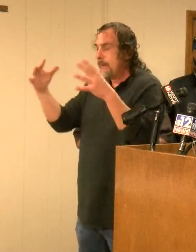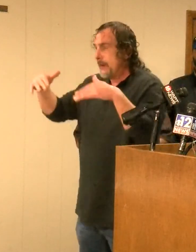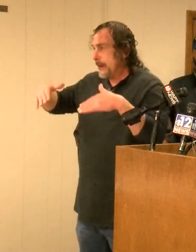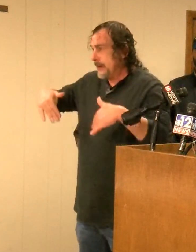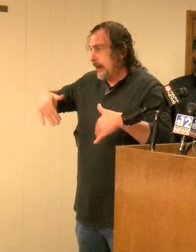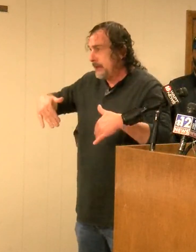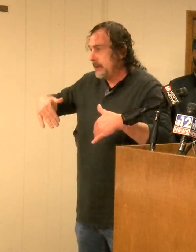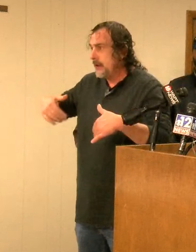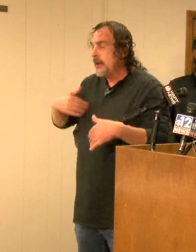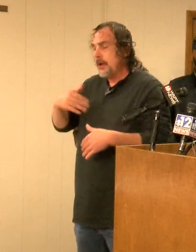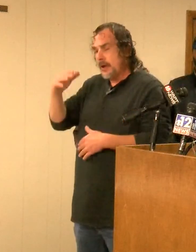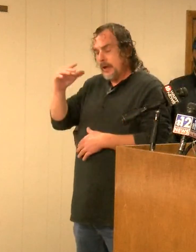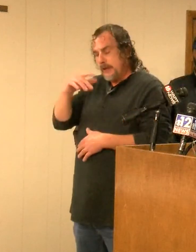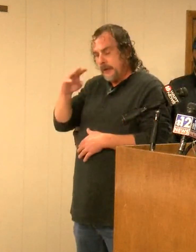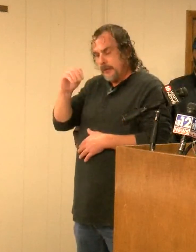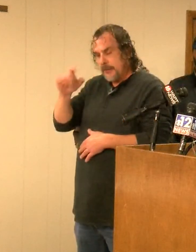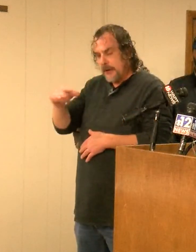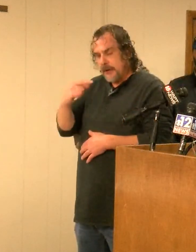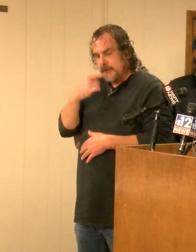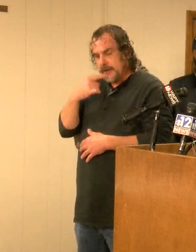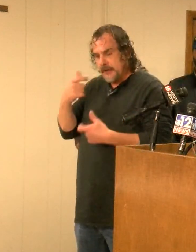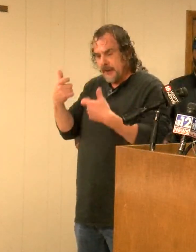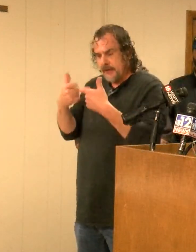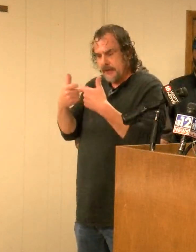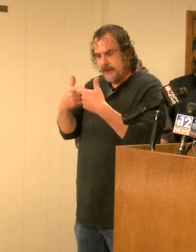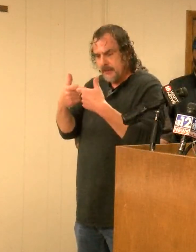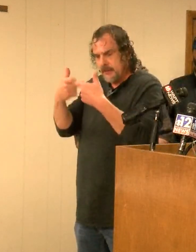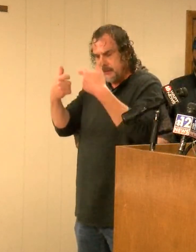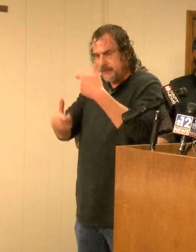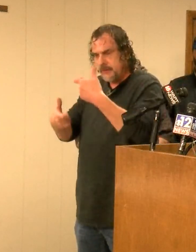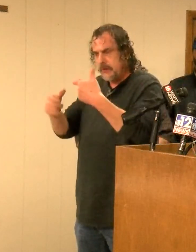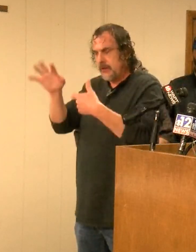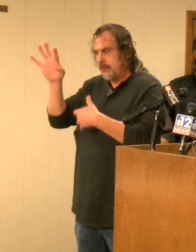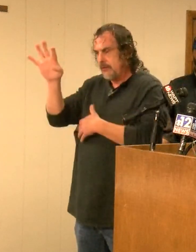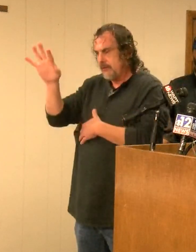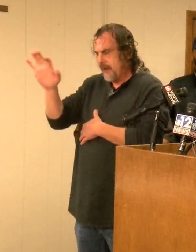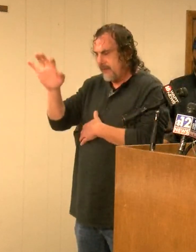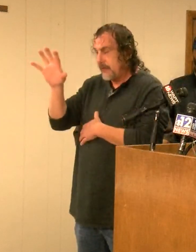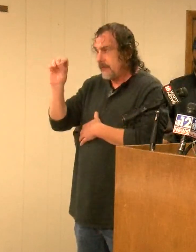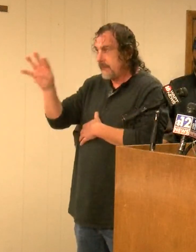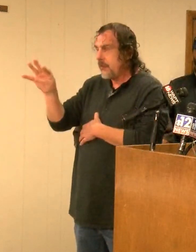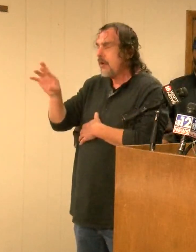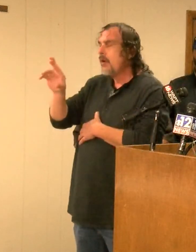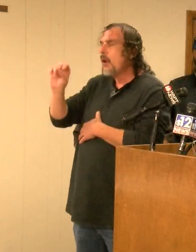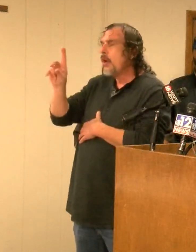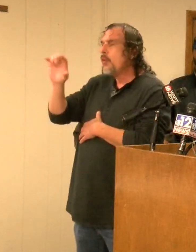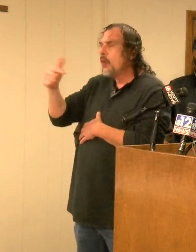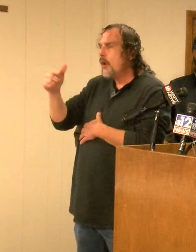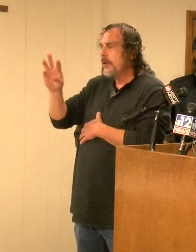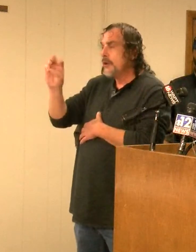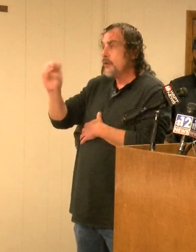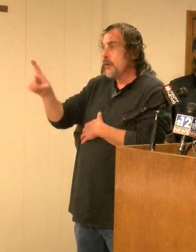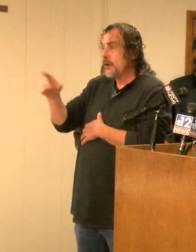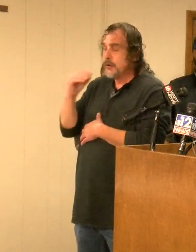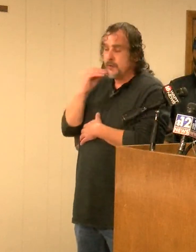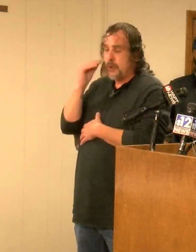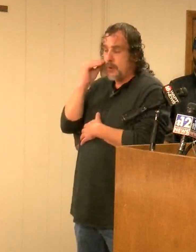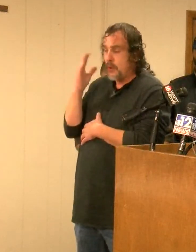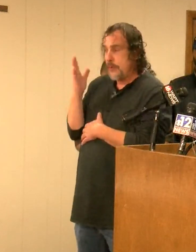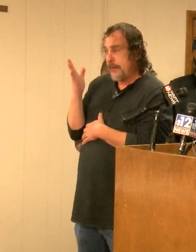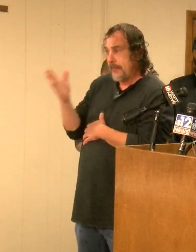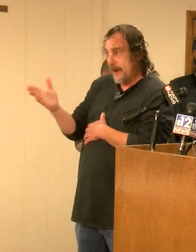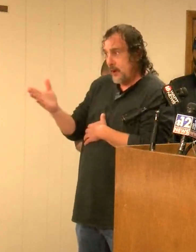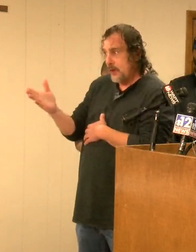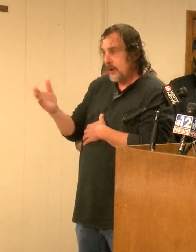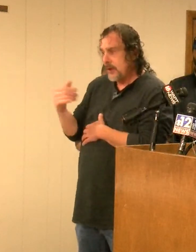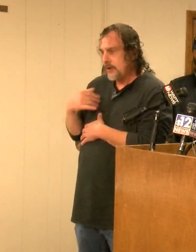do know they have, I believe the mayor said they've turned power off to 504. Rollingwood, there's a home in Rollingwood that we